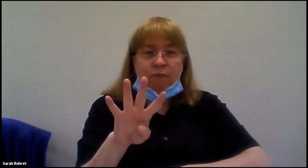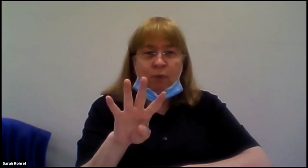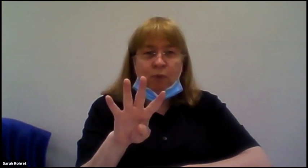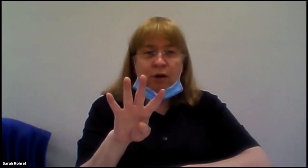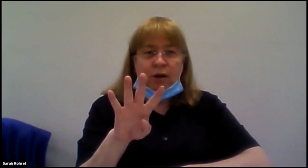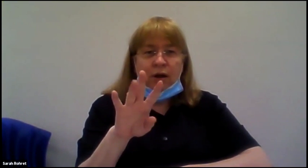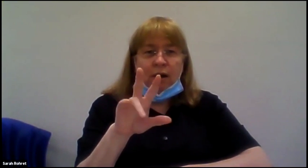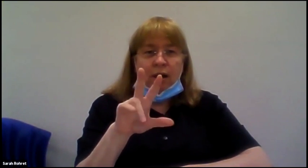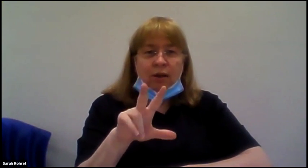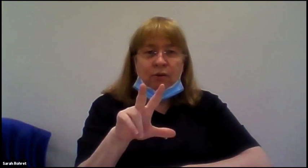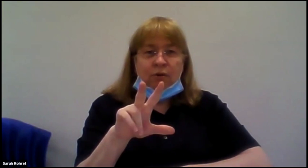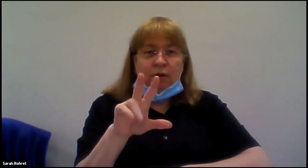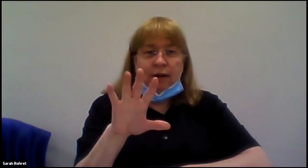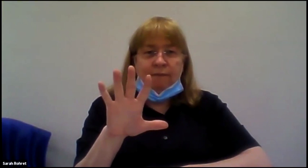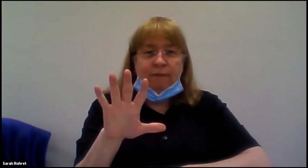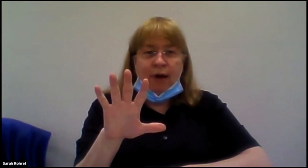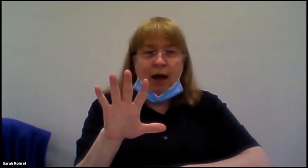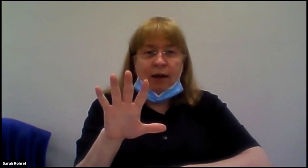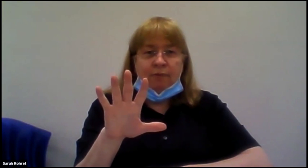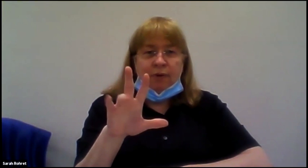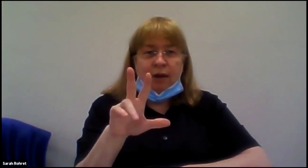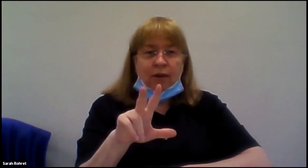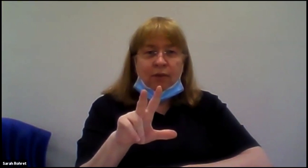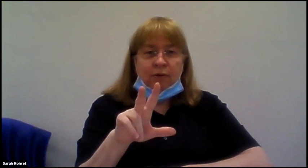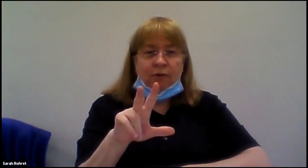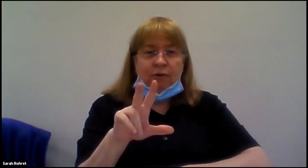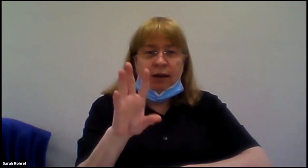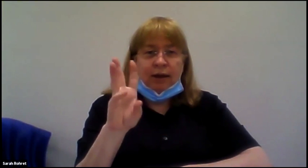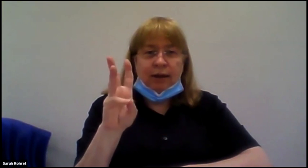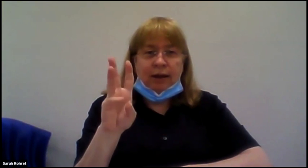34, 35, 36,